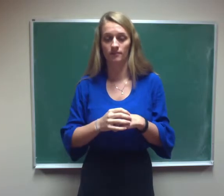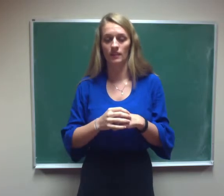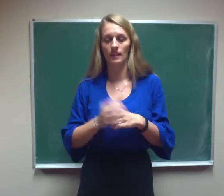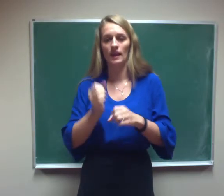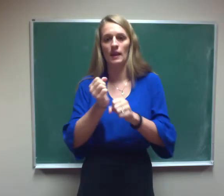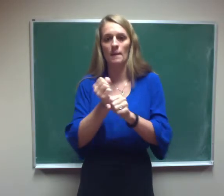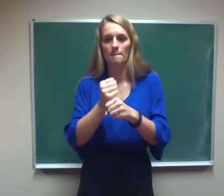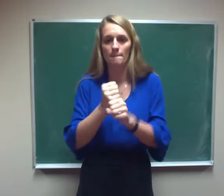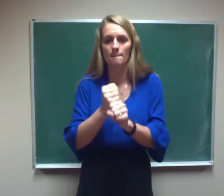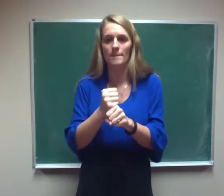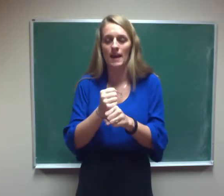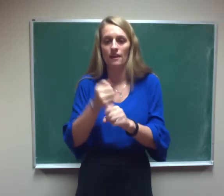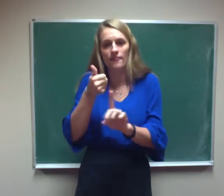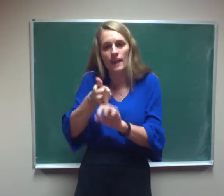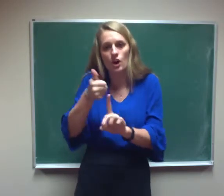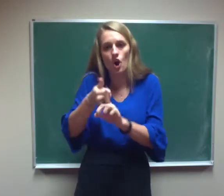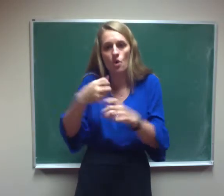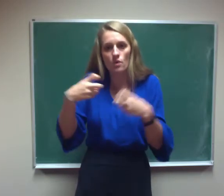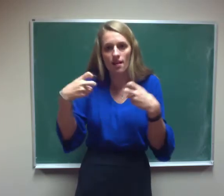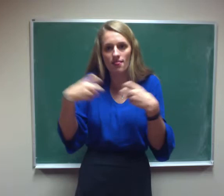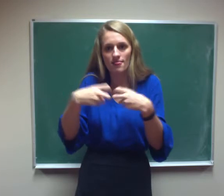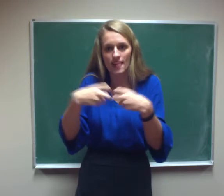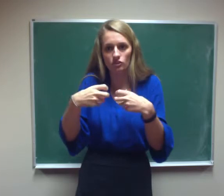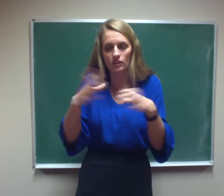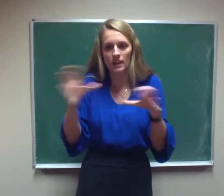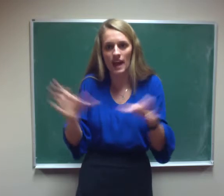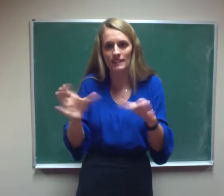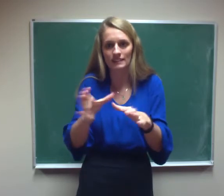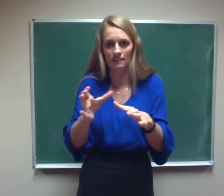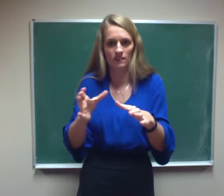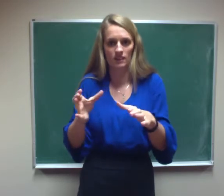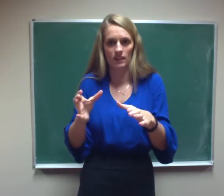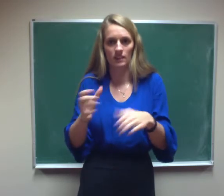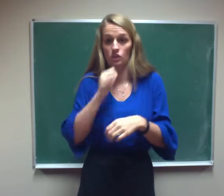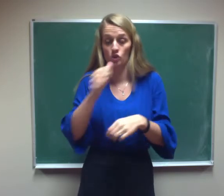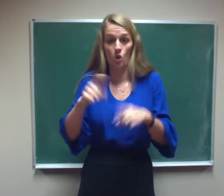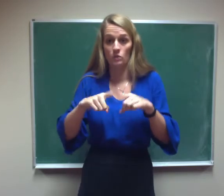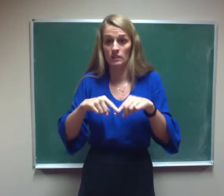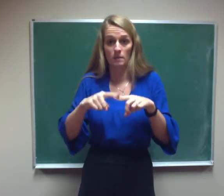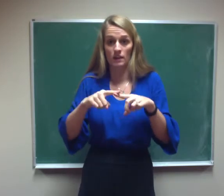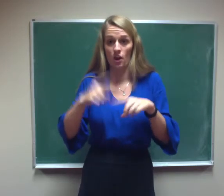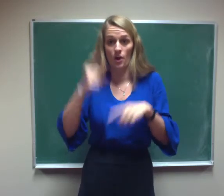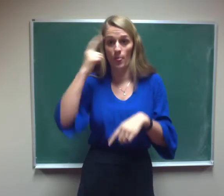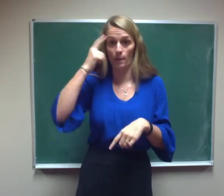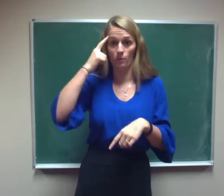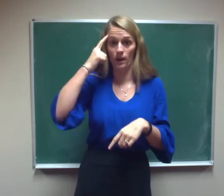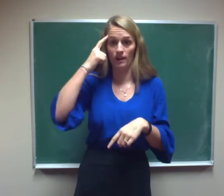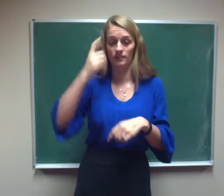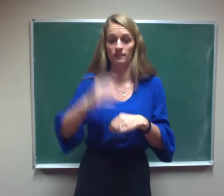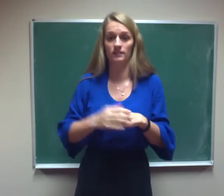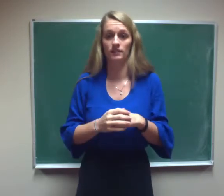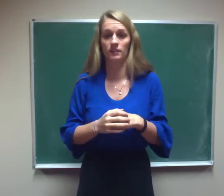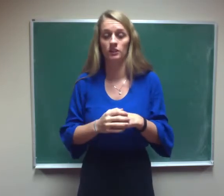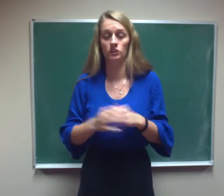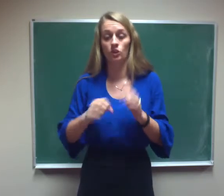without relying on the brain or the spinal cord. For example, if a heart is removed during a heart transplant operation,